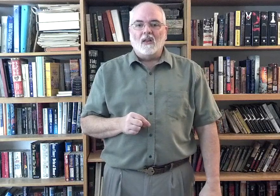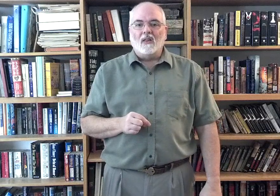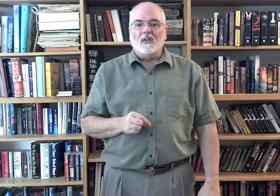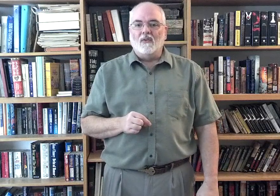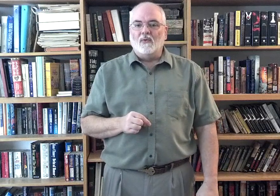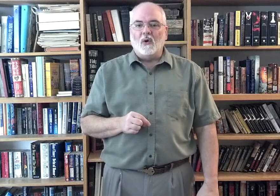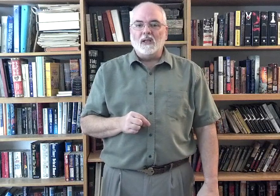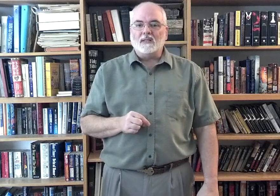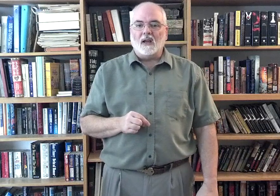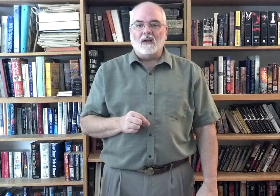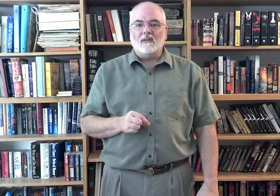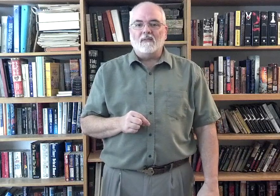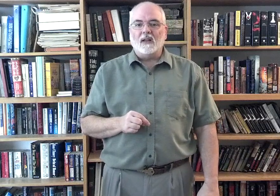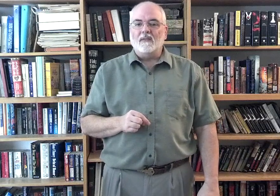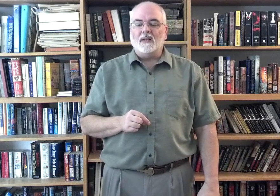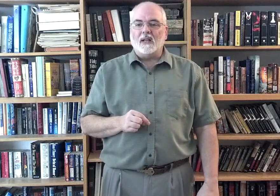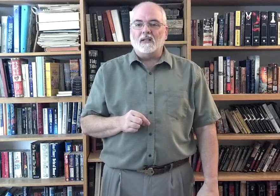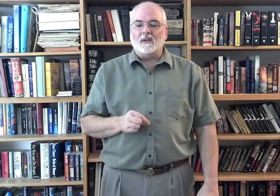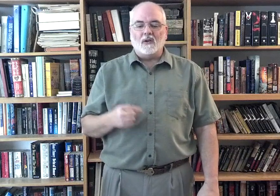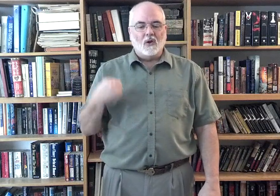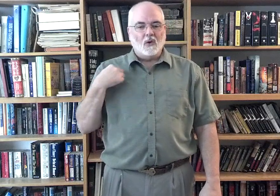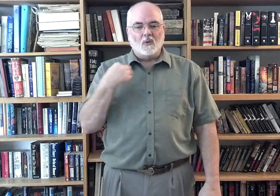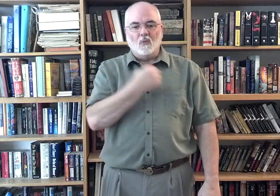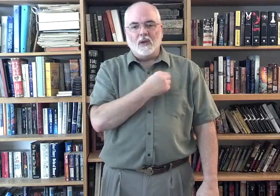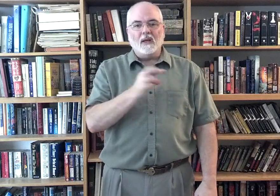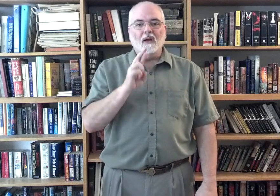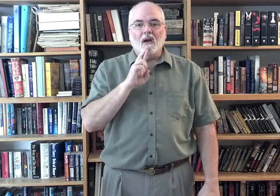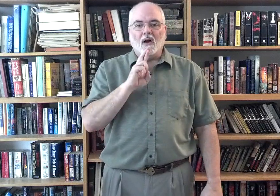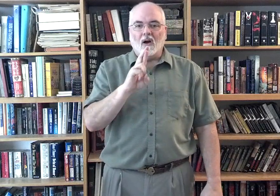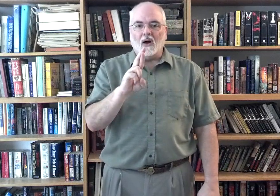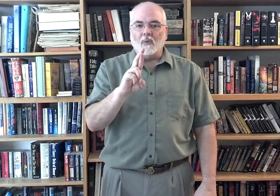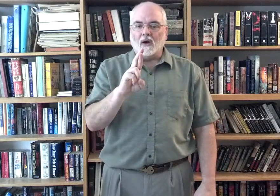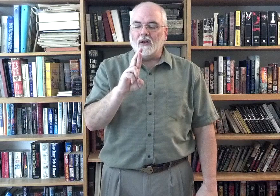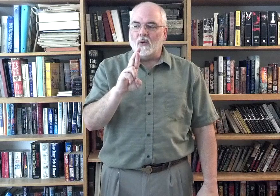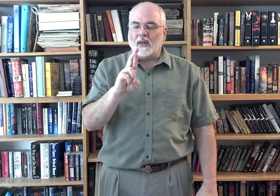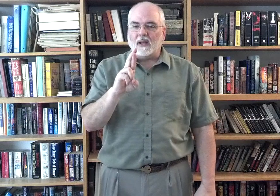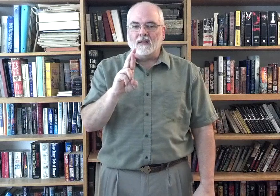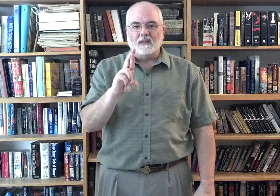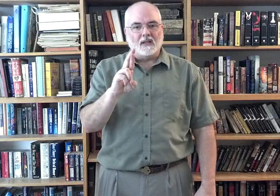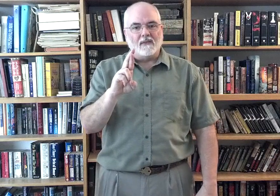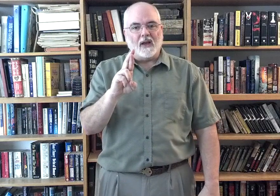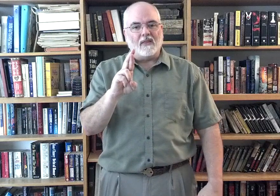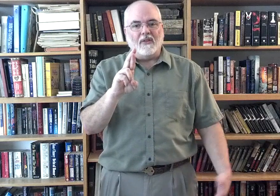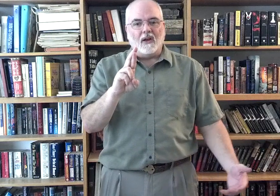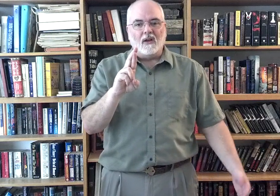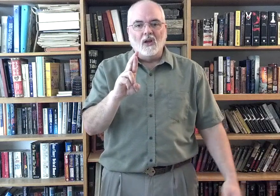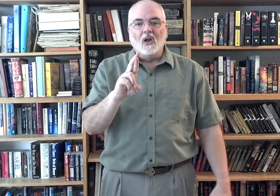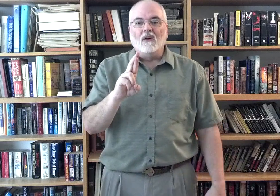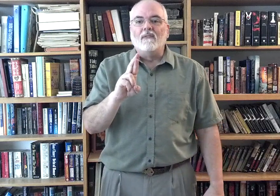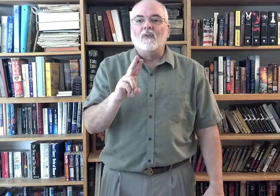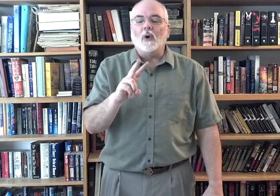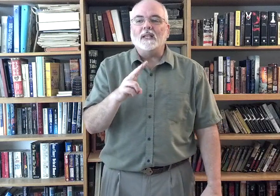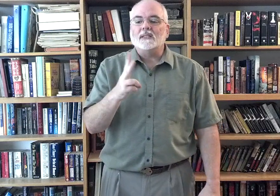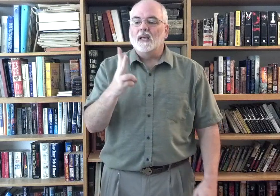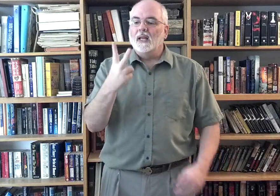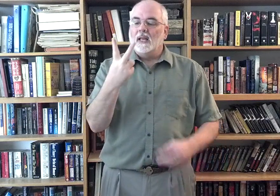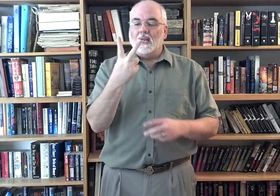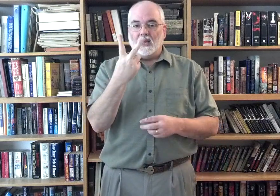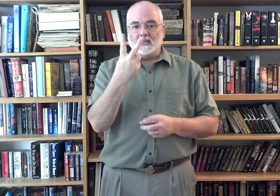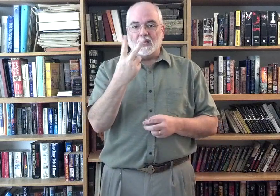the voice in the desert. We are, we already know that. Leave out the voice. It's the